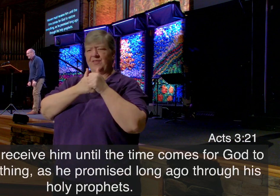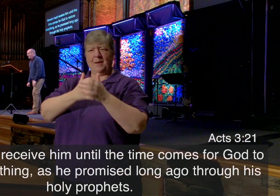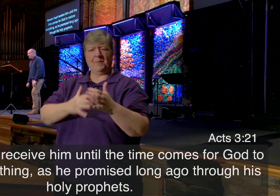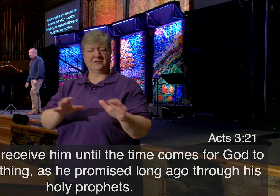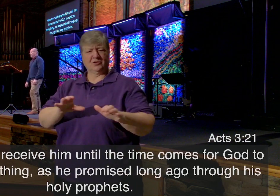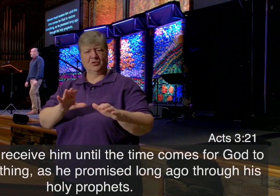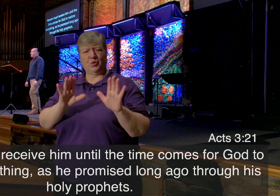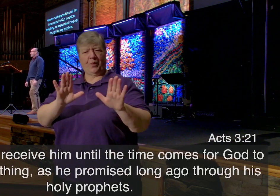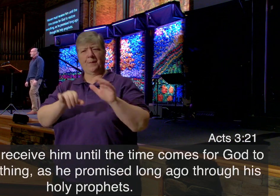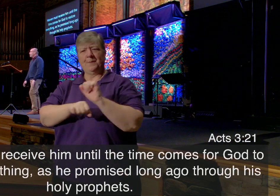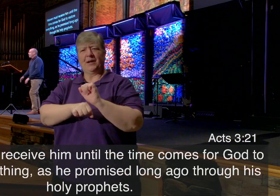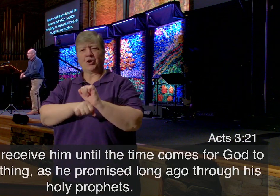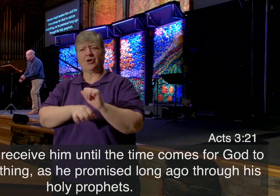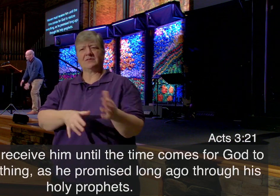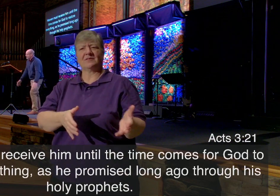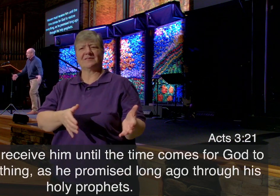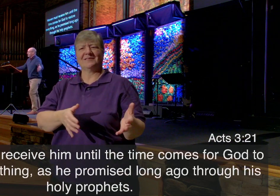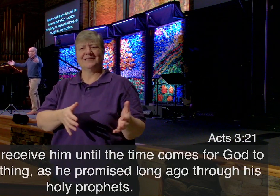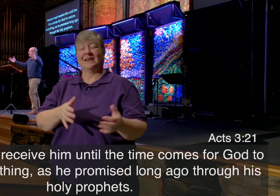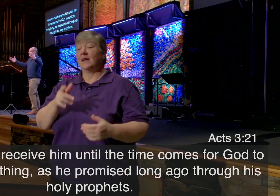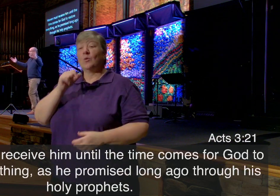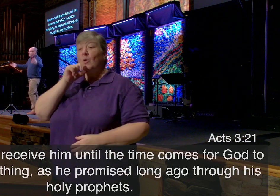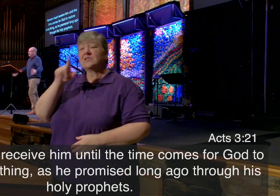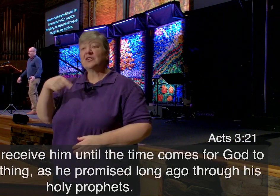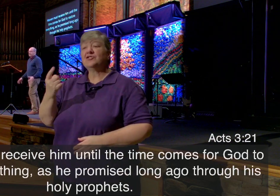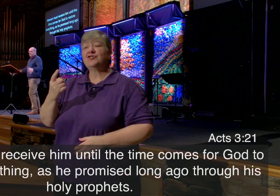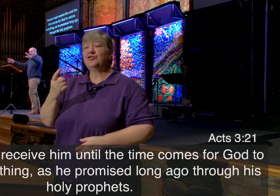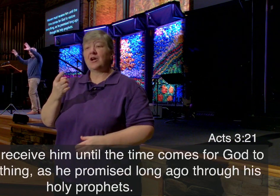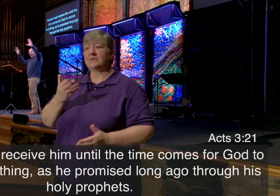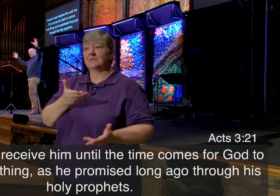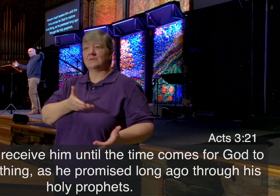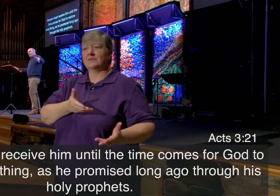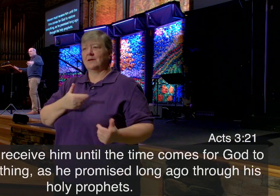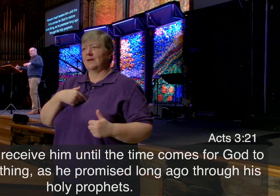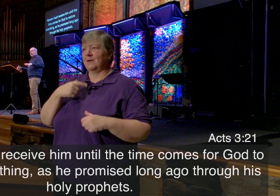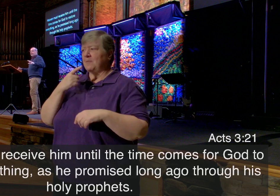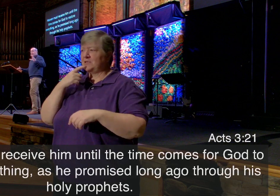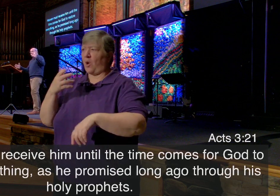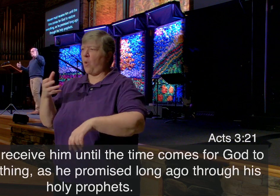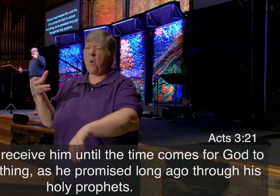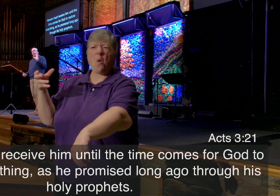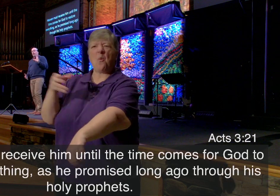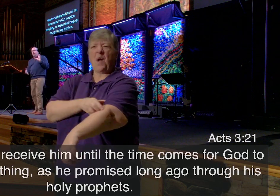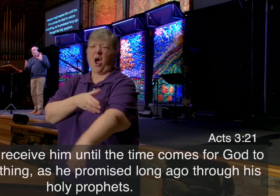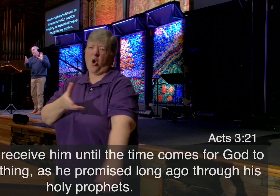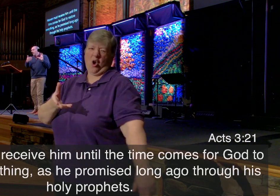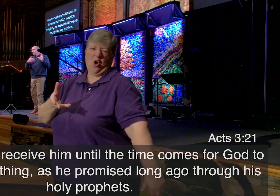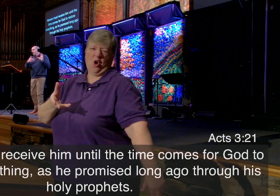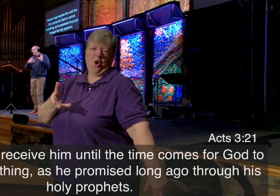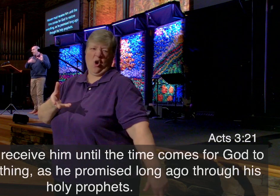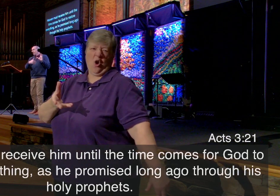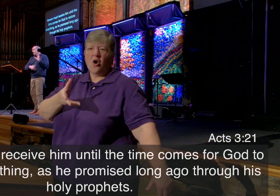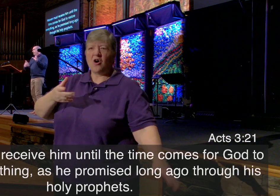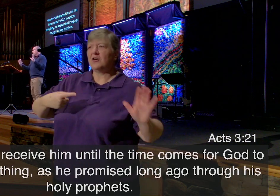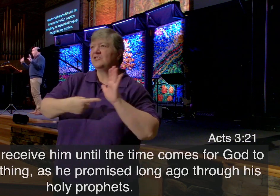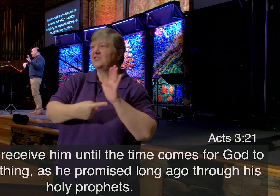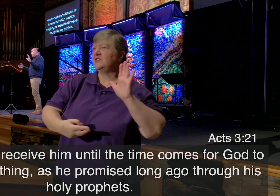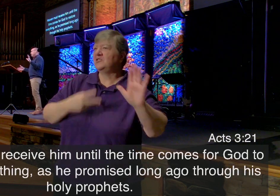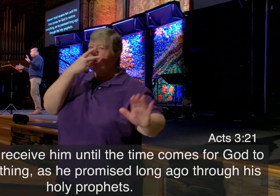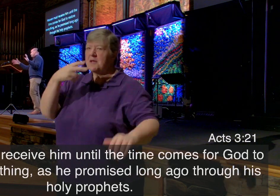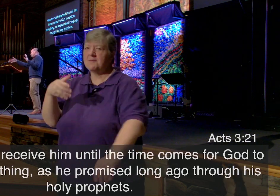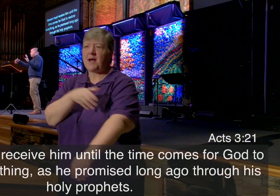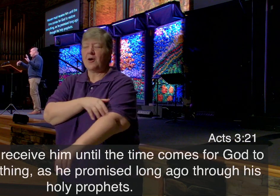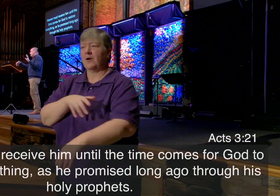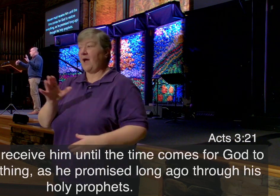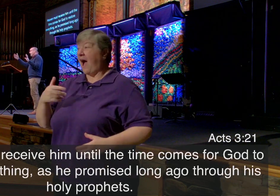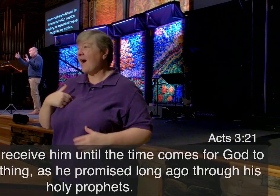the miracles that they did? It wasn't just about, hey, let me show you some naked power that I have. It wasn't about, hey, you